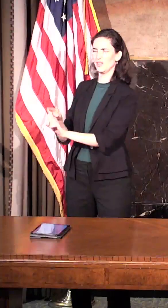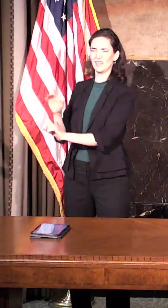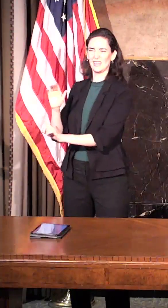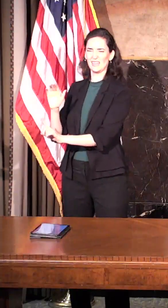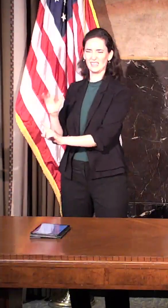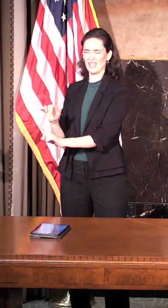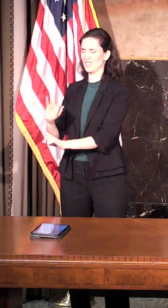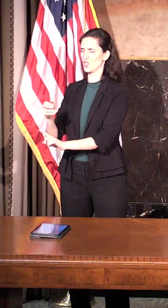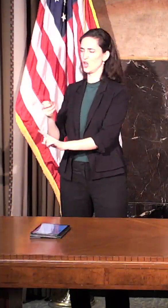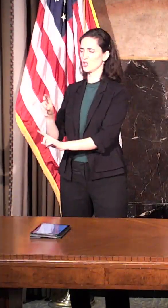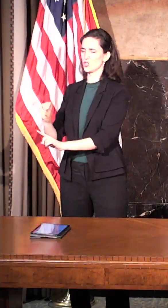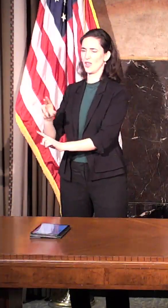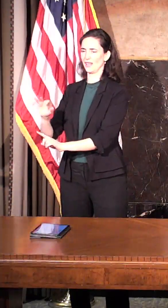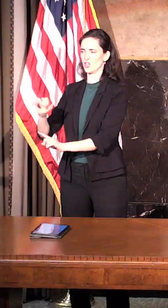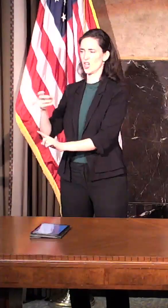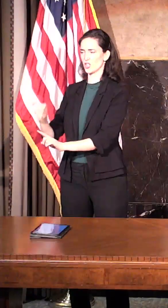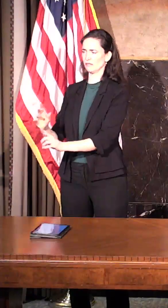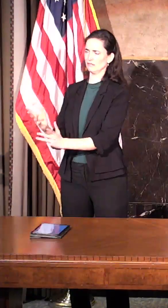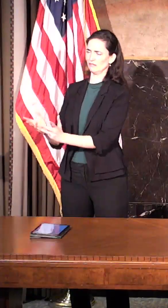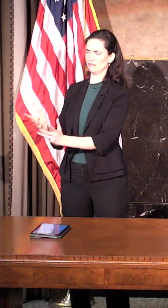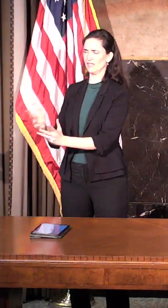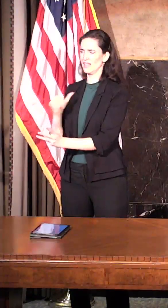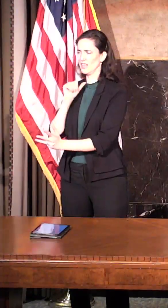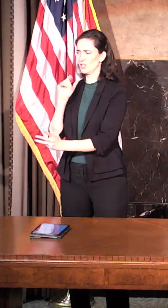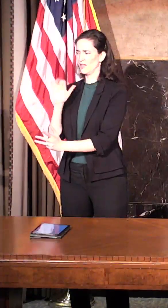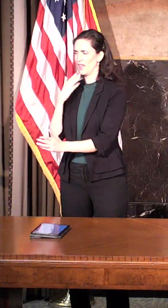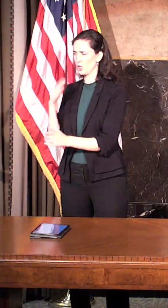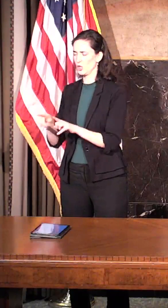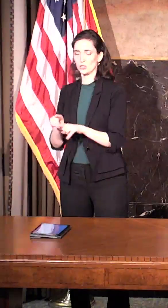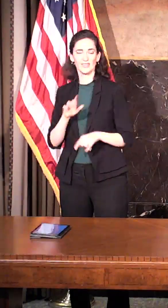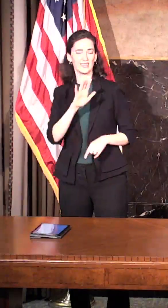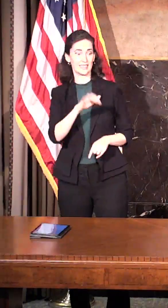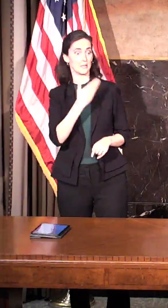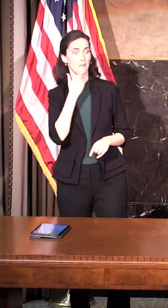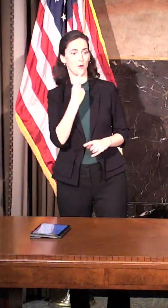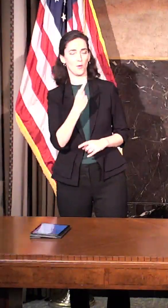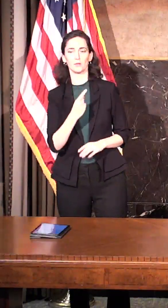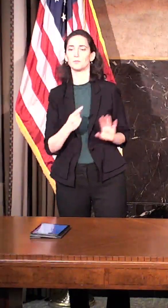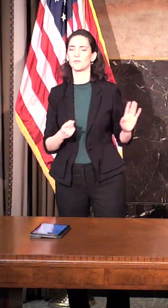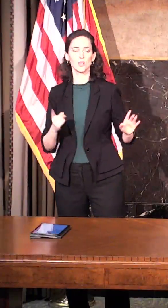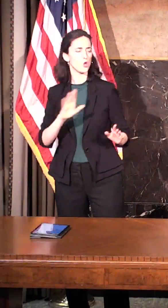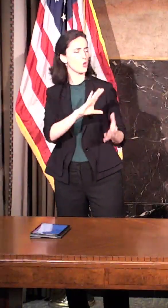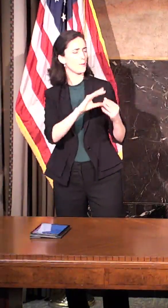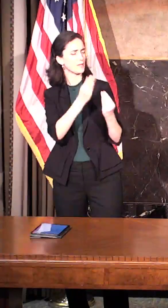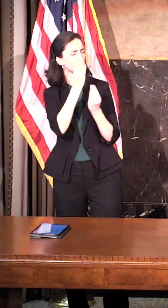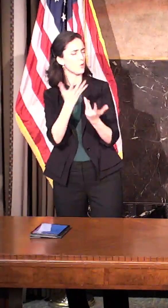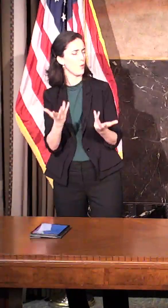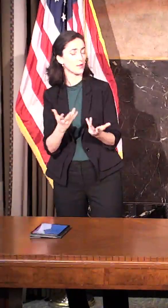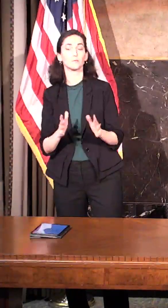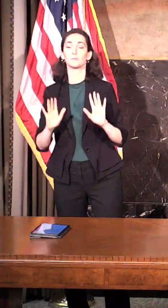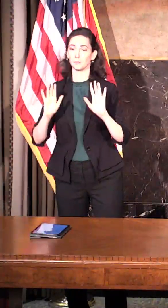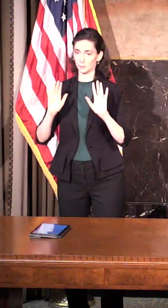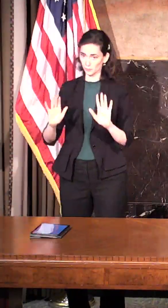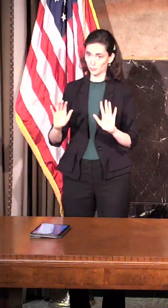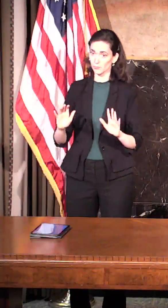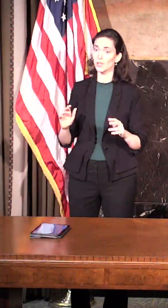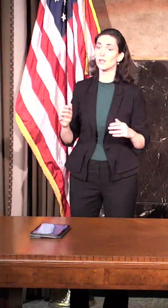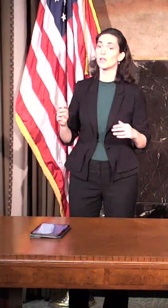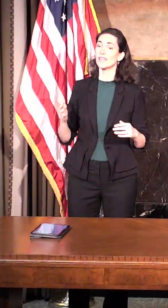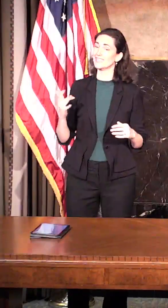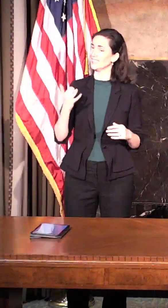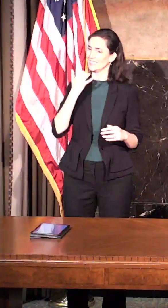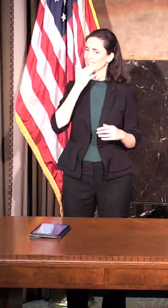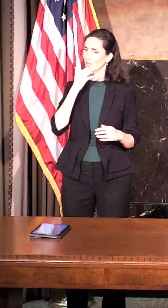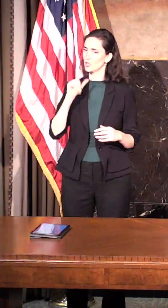vaccine? Don't do it. That would be a strategic error. Supply of vaccine is still limited. The